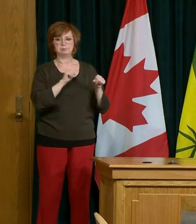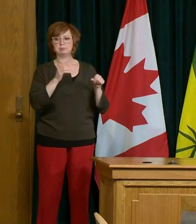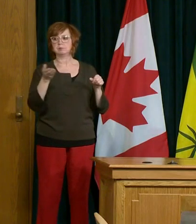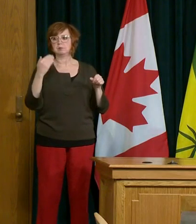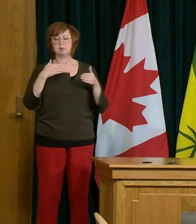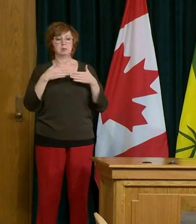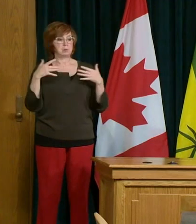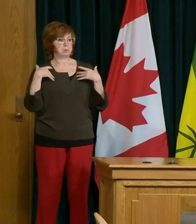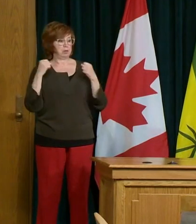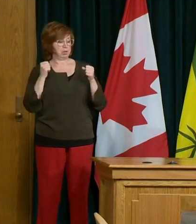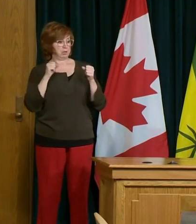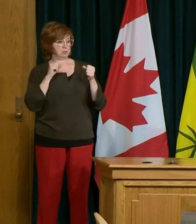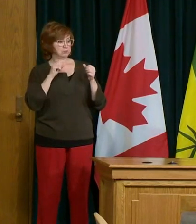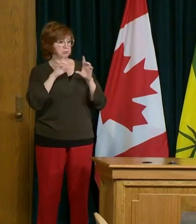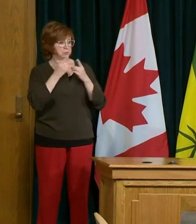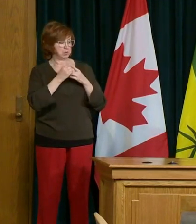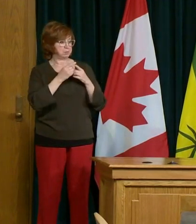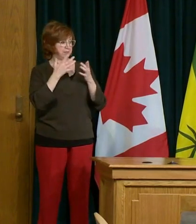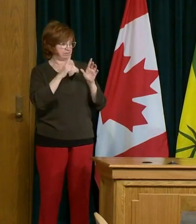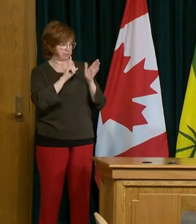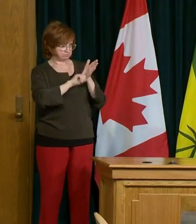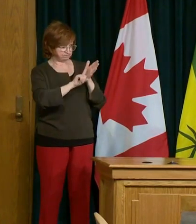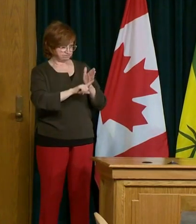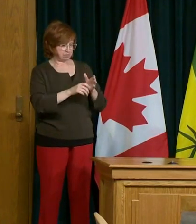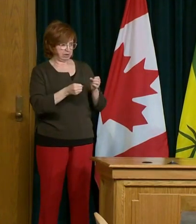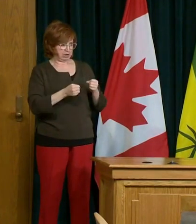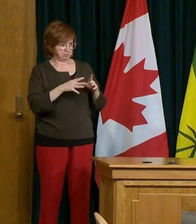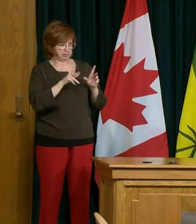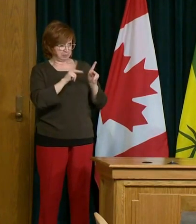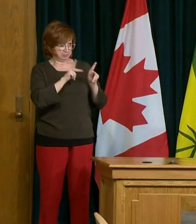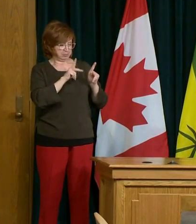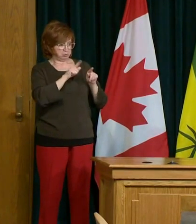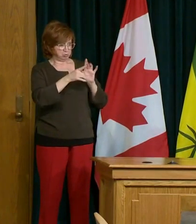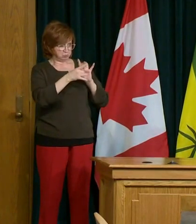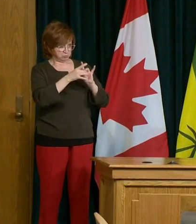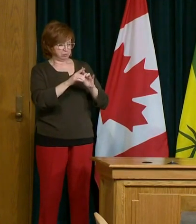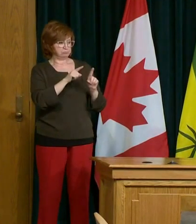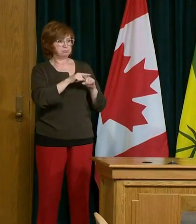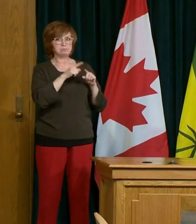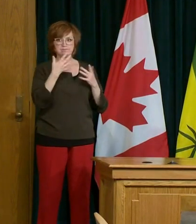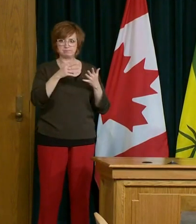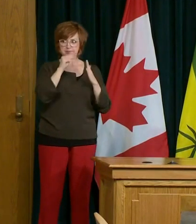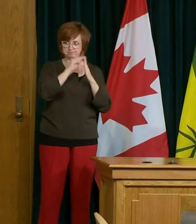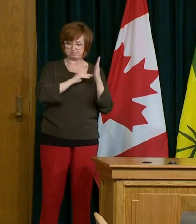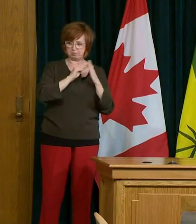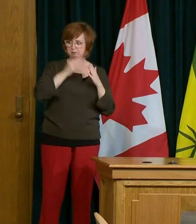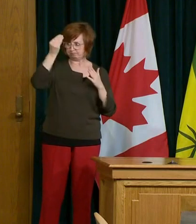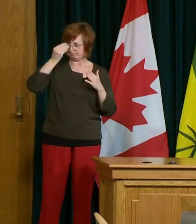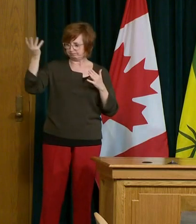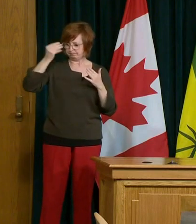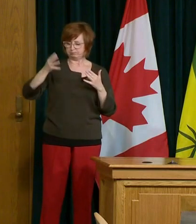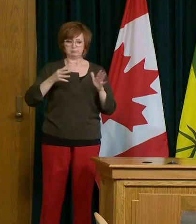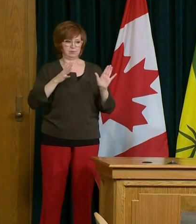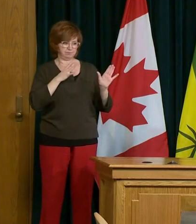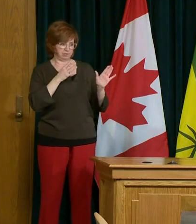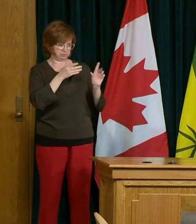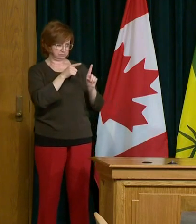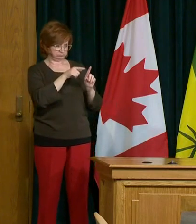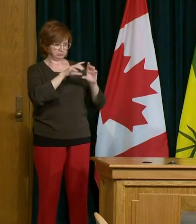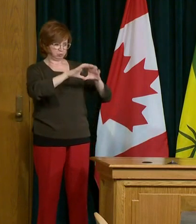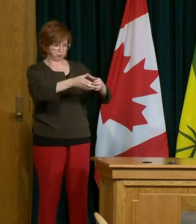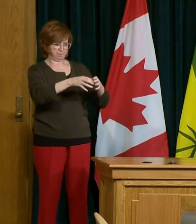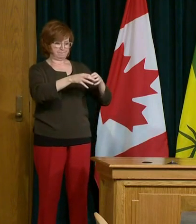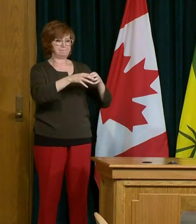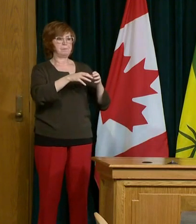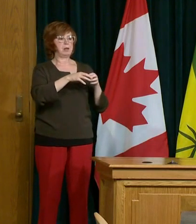health, and then if you are a contact, you are to stay home on self-isolation for